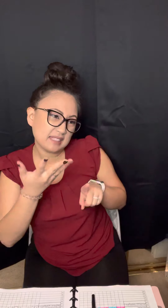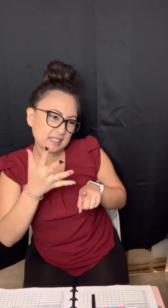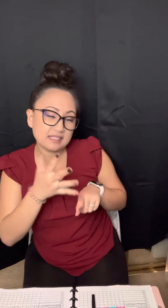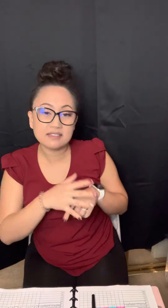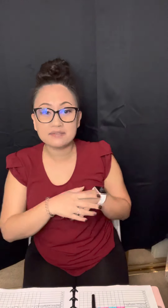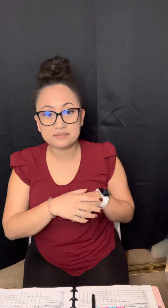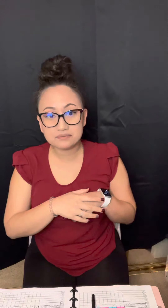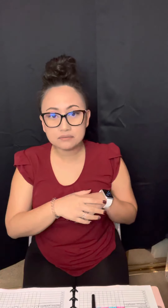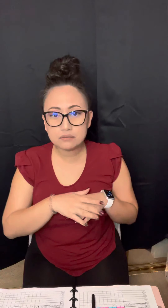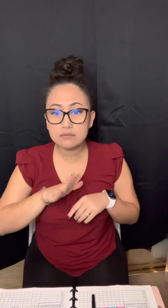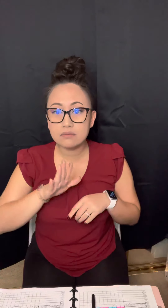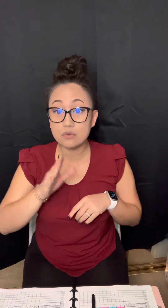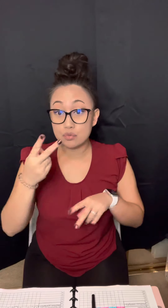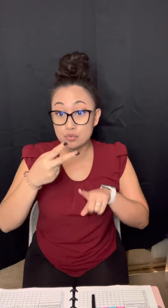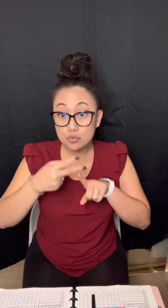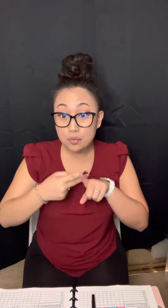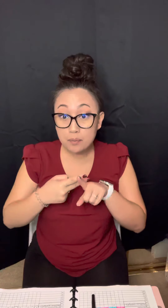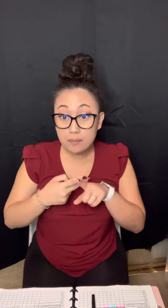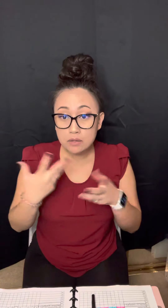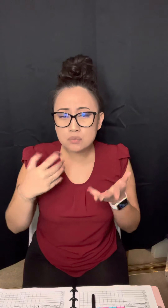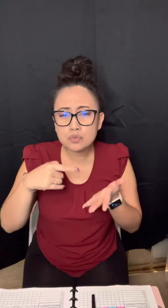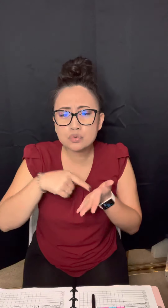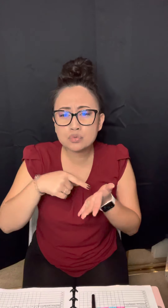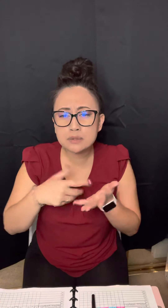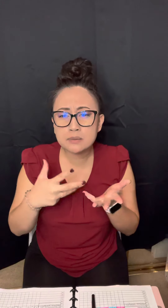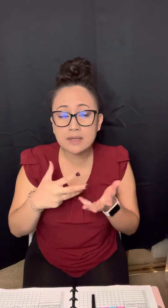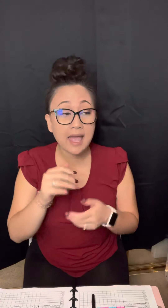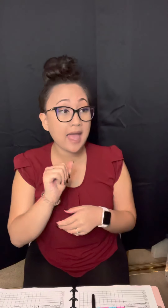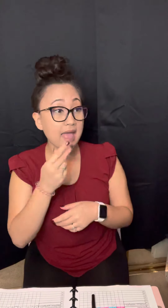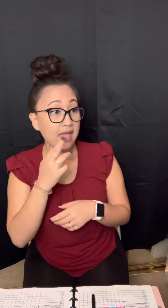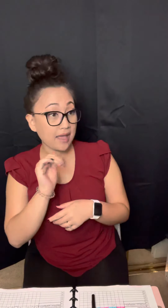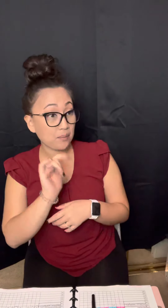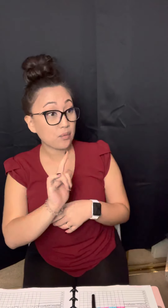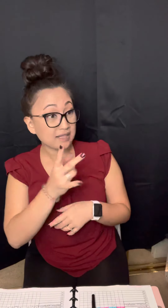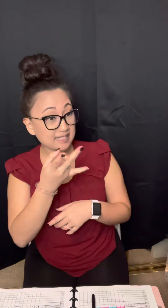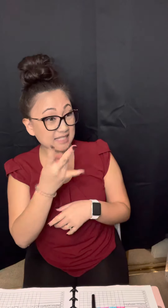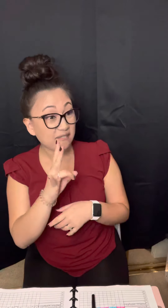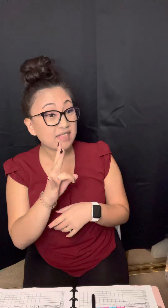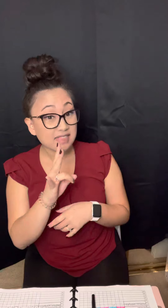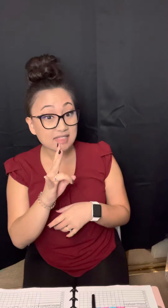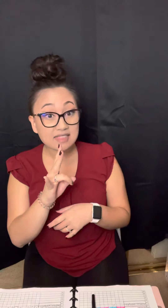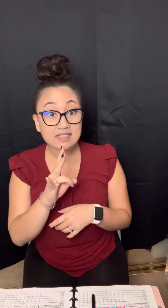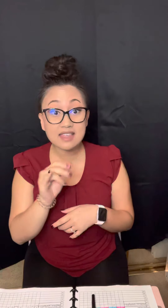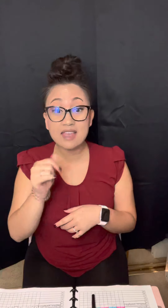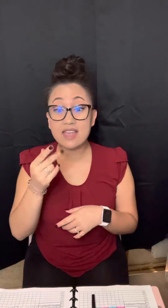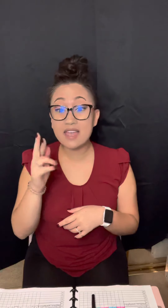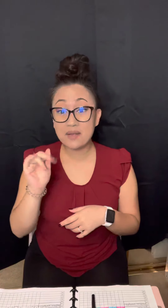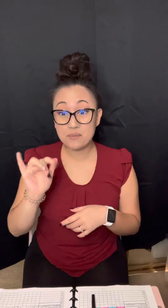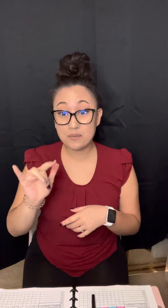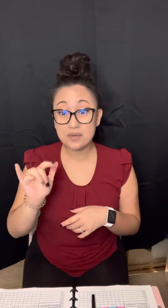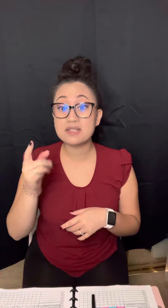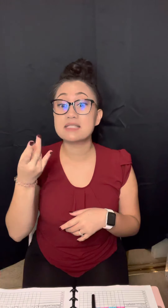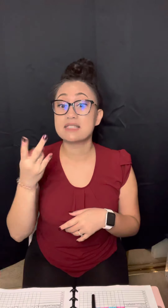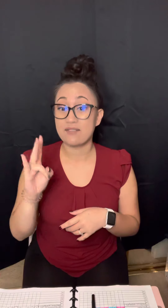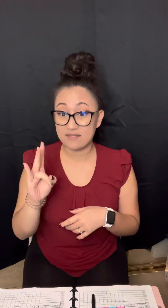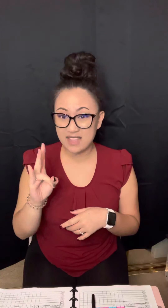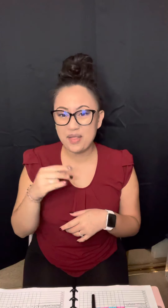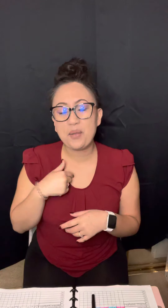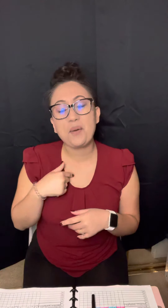What's your due date? So April 7th. April 7th. April 7th. Oh, I can't wait to see a brand